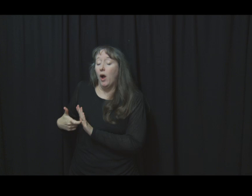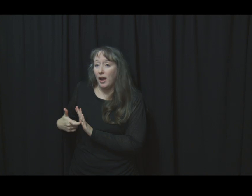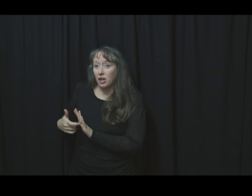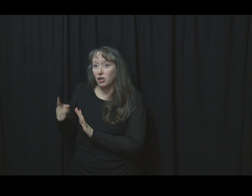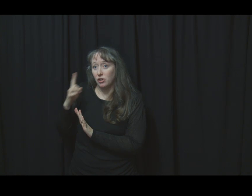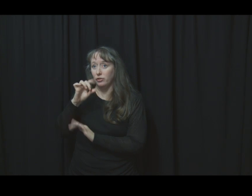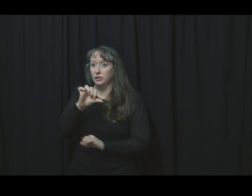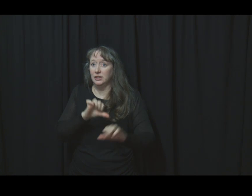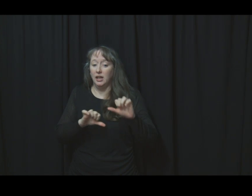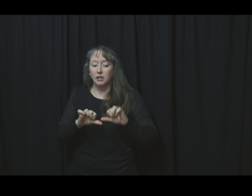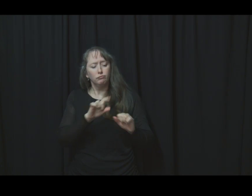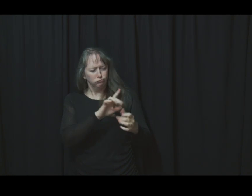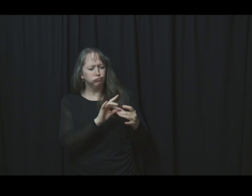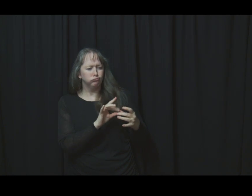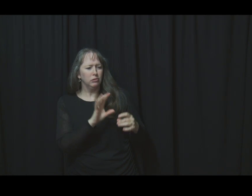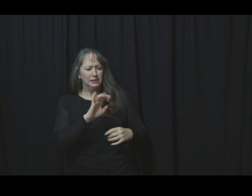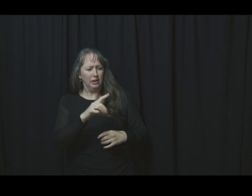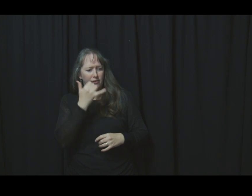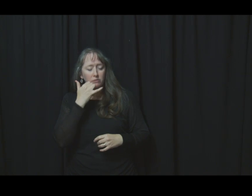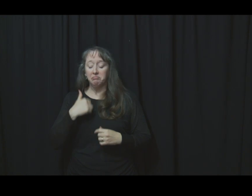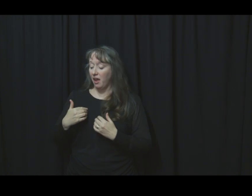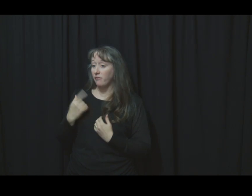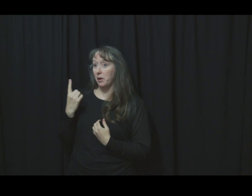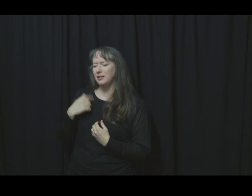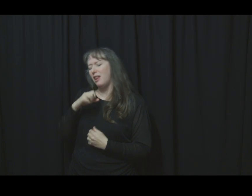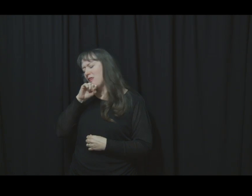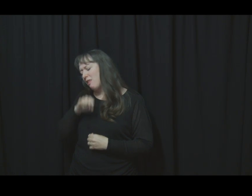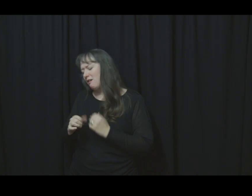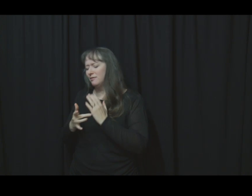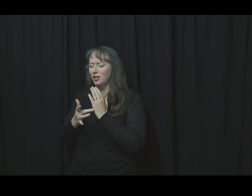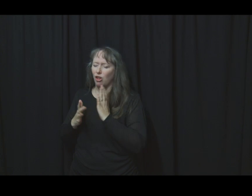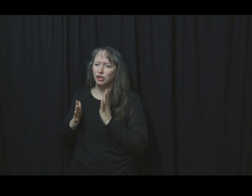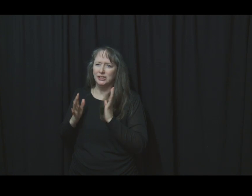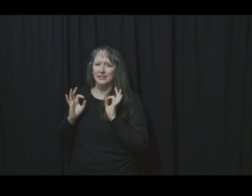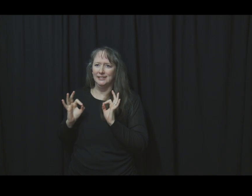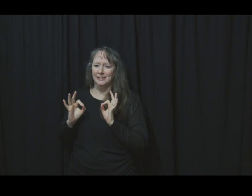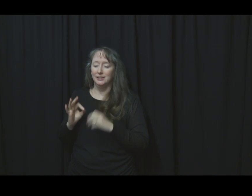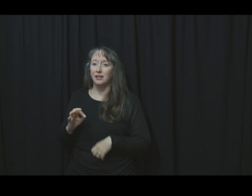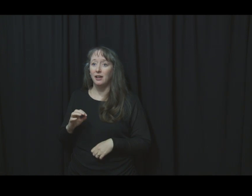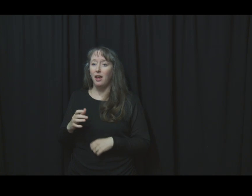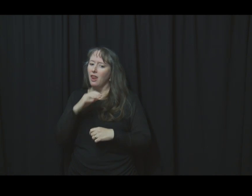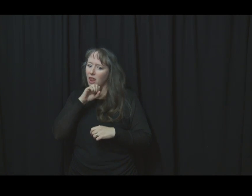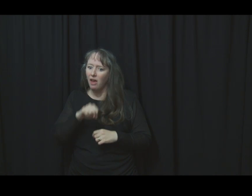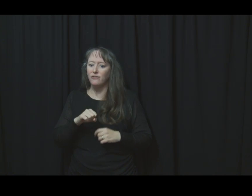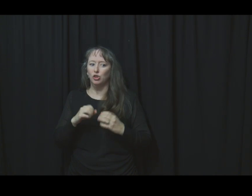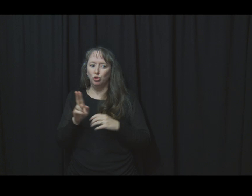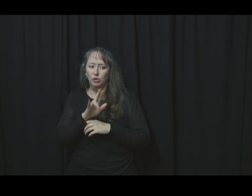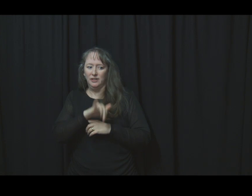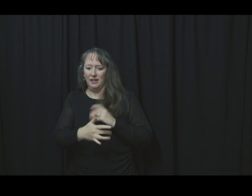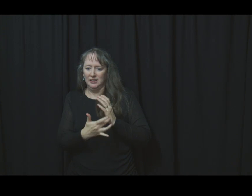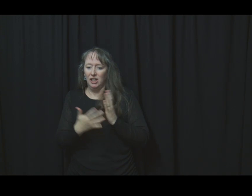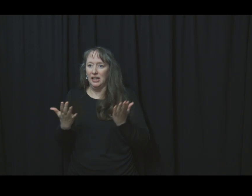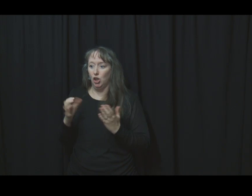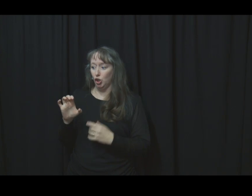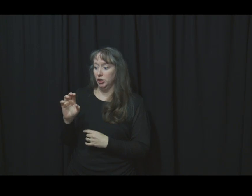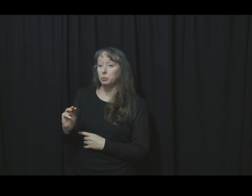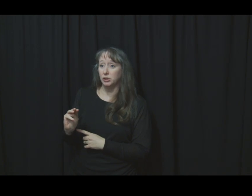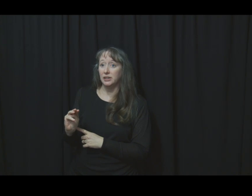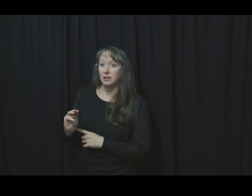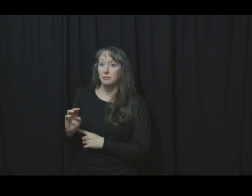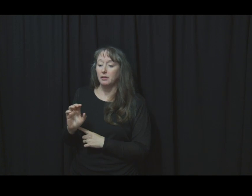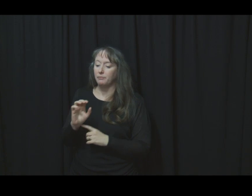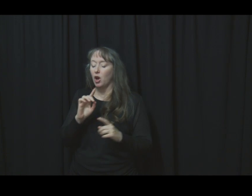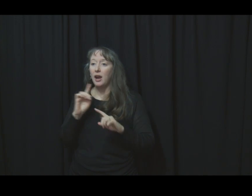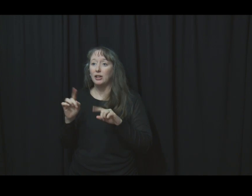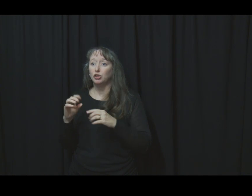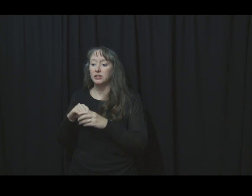about cell phones. Yeah, I have a cell phone. I love technology. We love technology here at Answers in Genesis. And I have email. I probably had